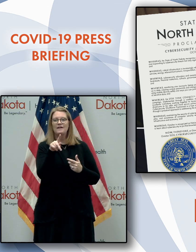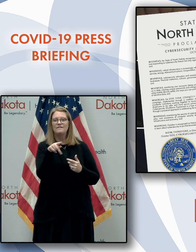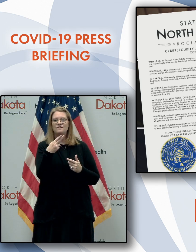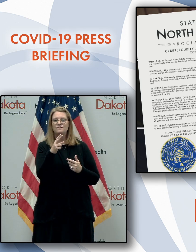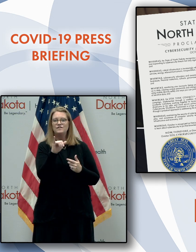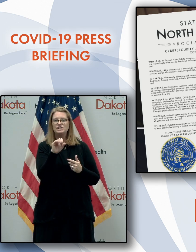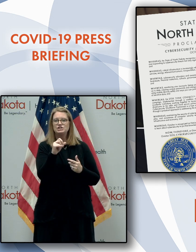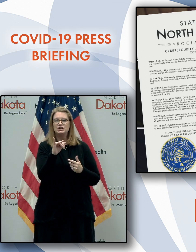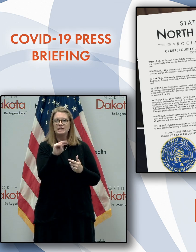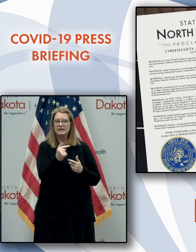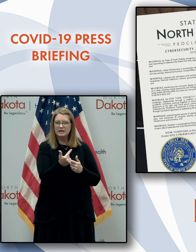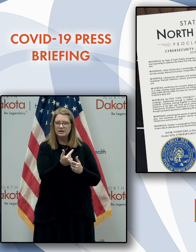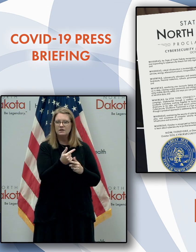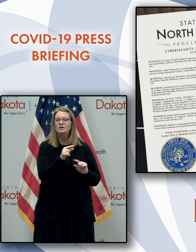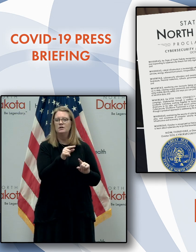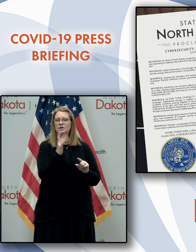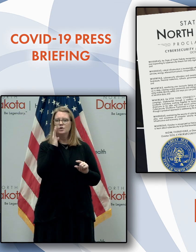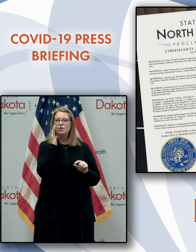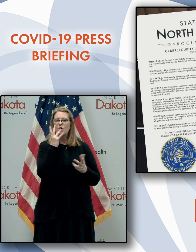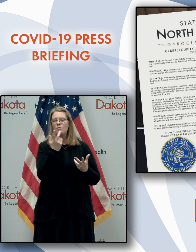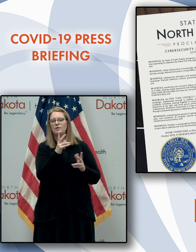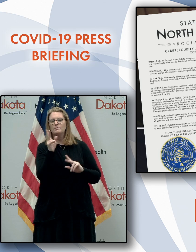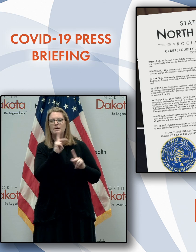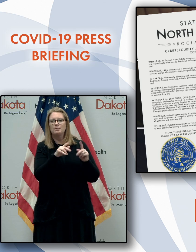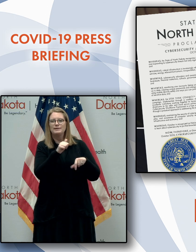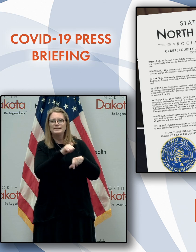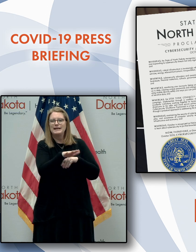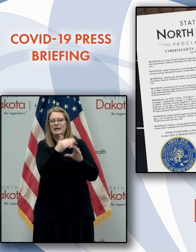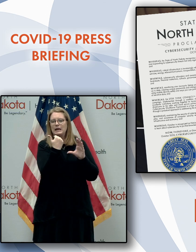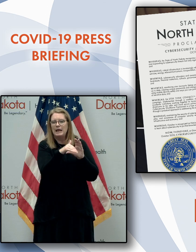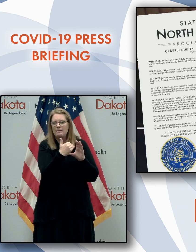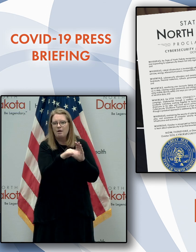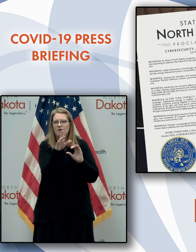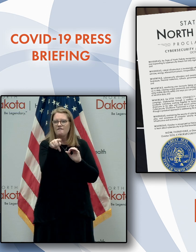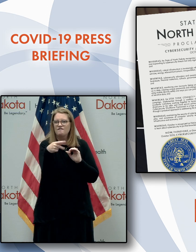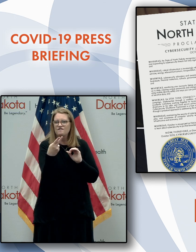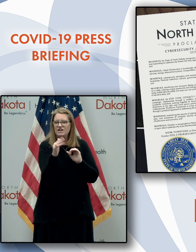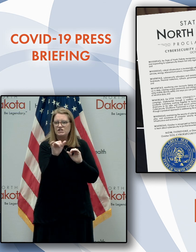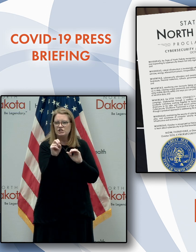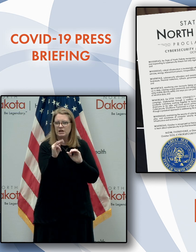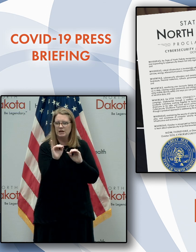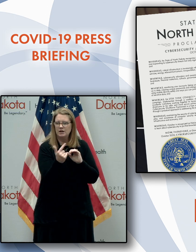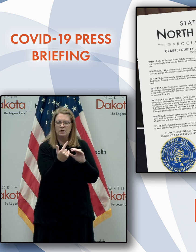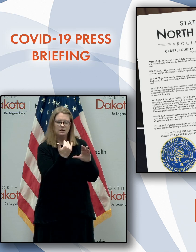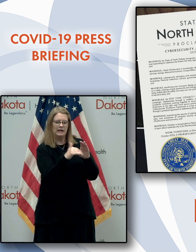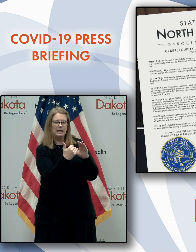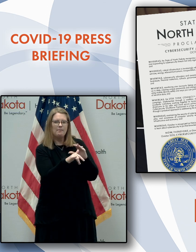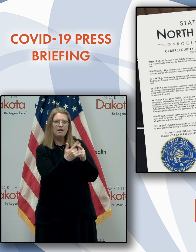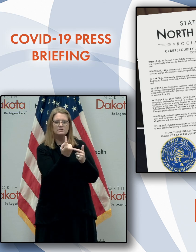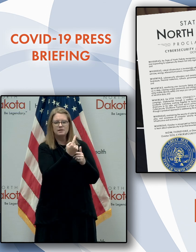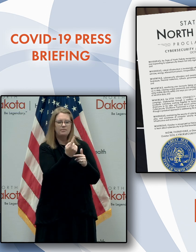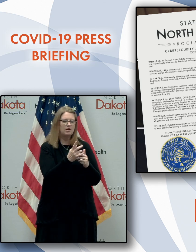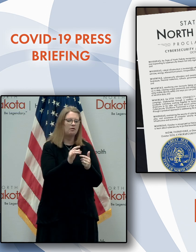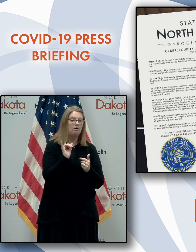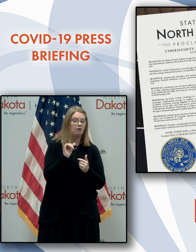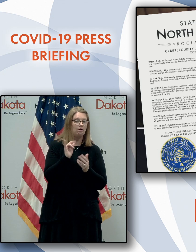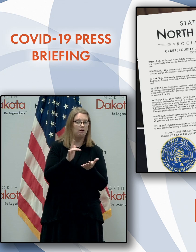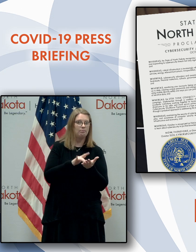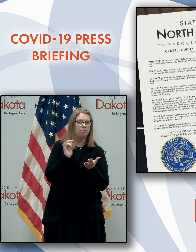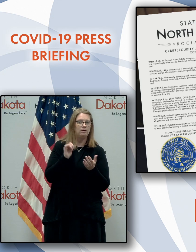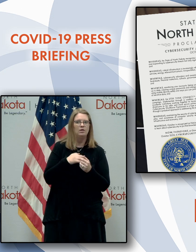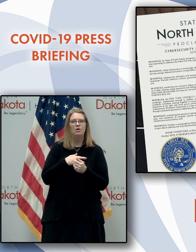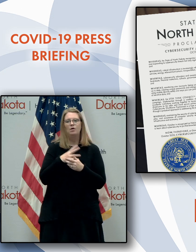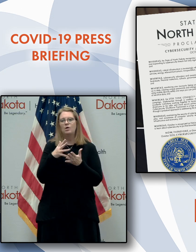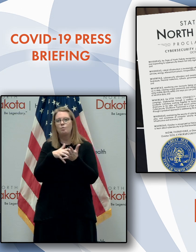not the kind of great phishing we have in North Dakota in our lakes, but the pH kind of phishing, vulnerabilities associated with weak or